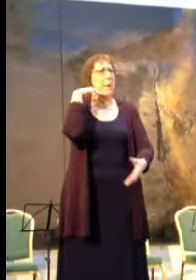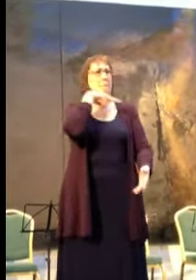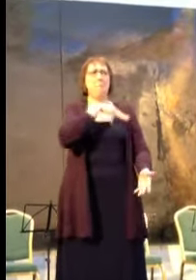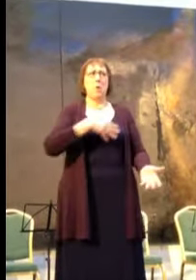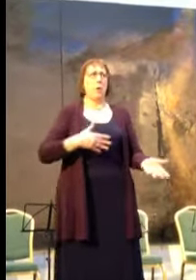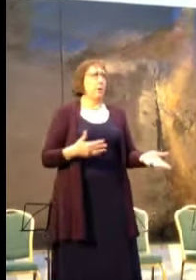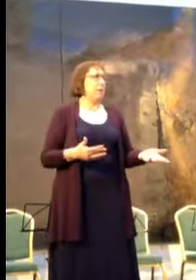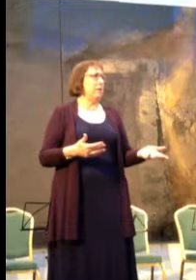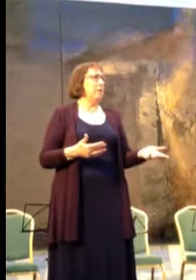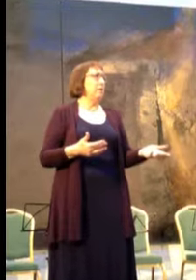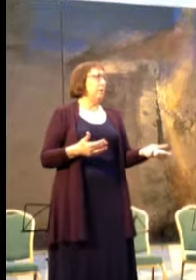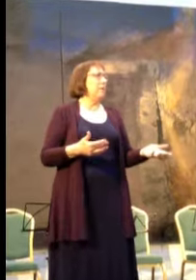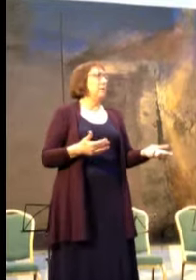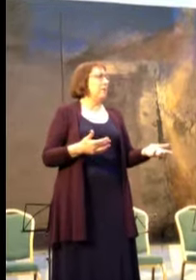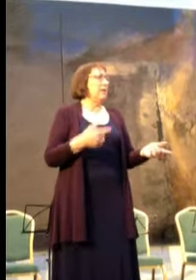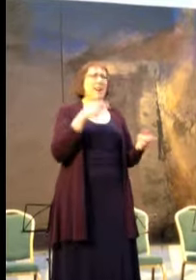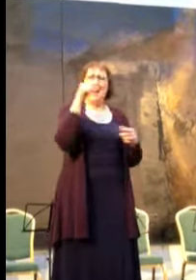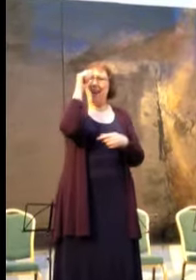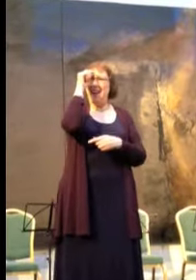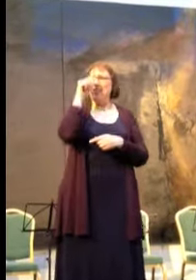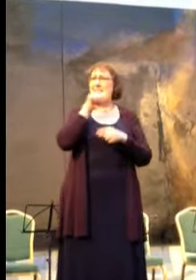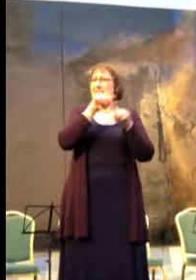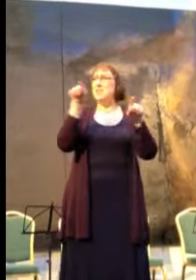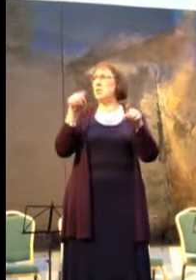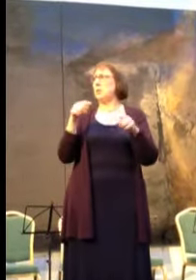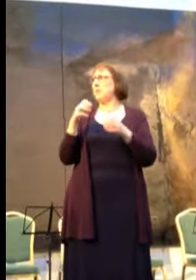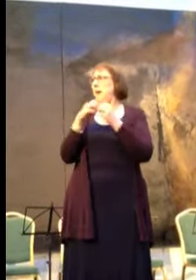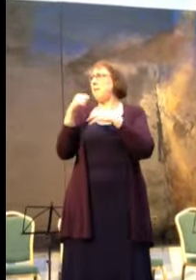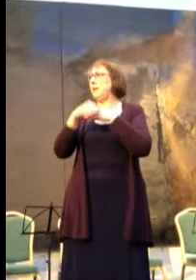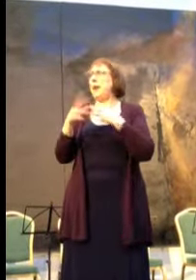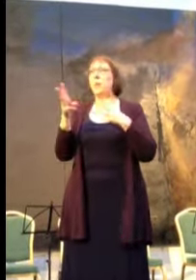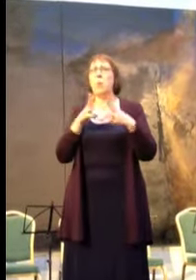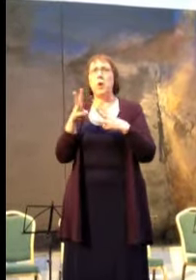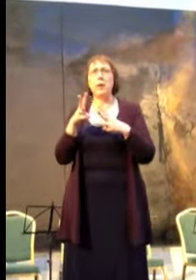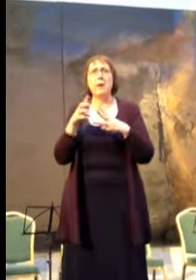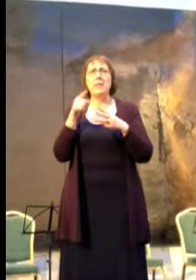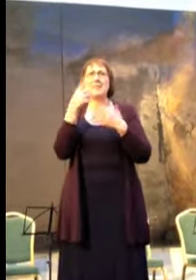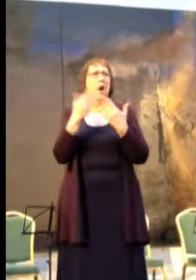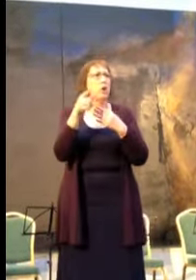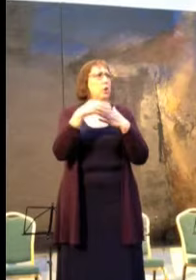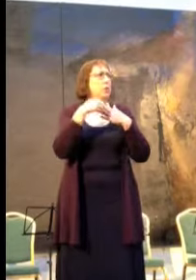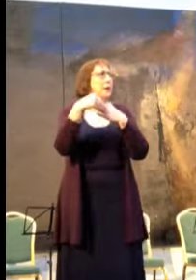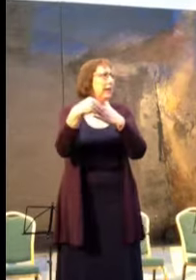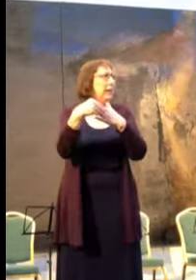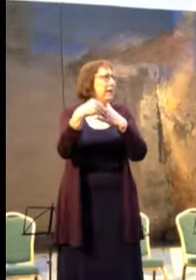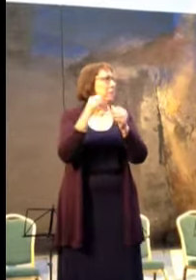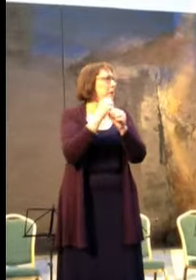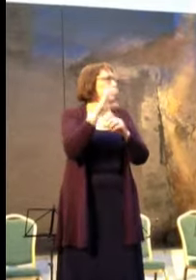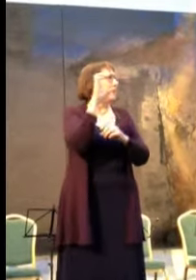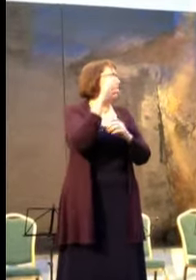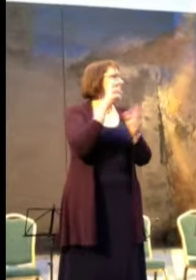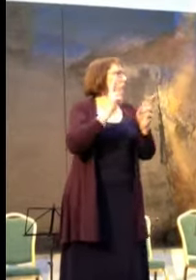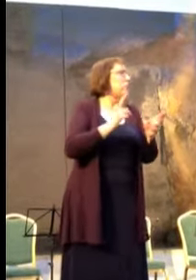I think that has been your daily work, and your leadership in raising awareness of citizenship rights,